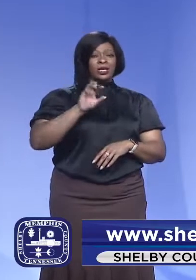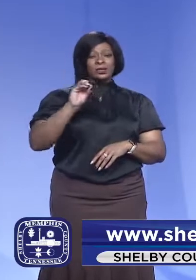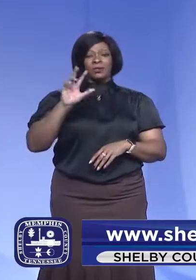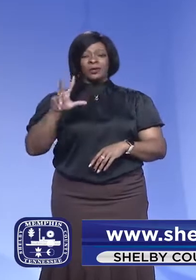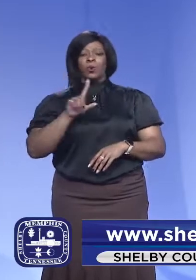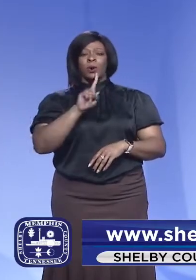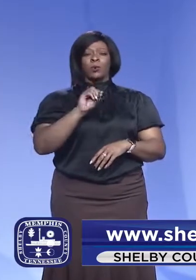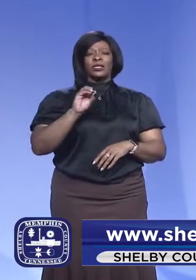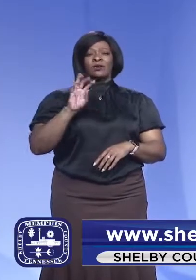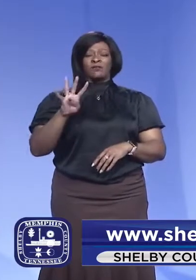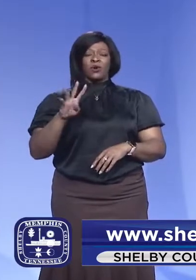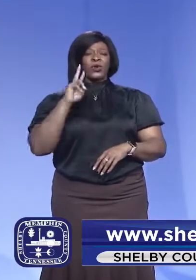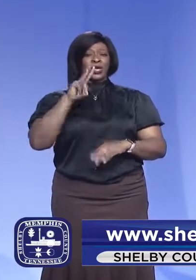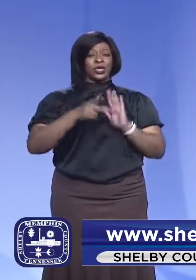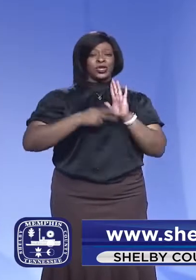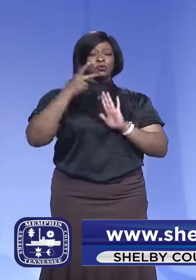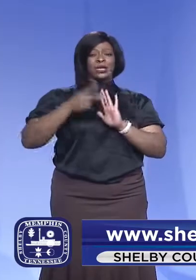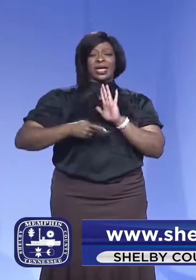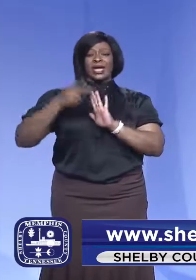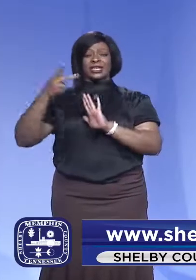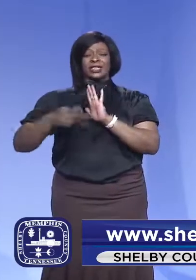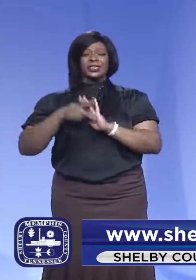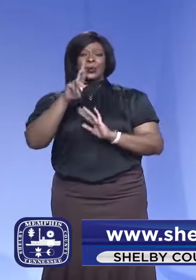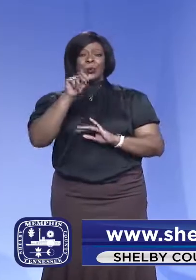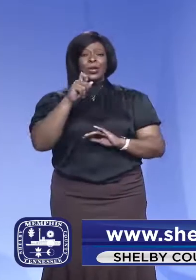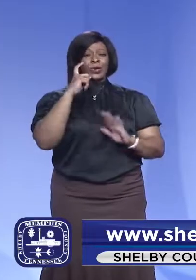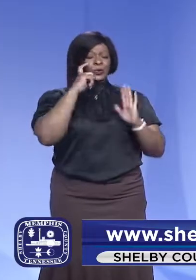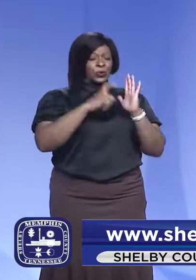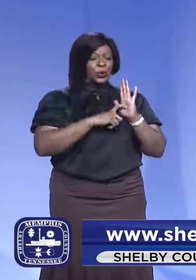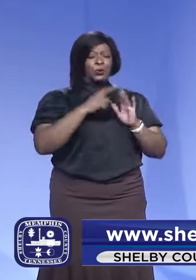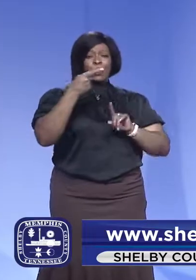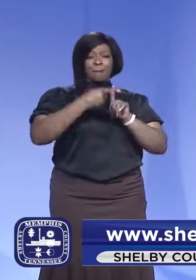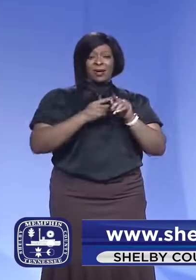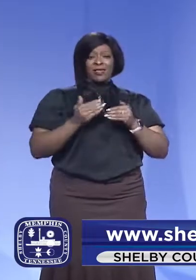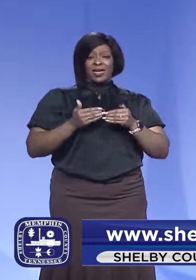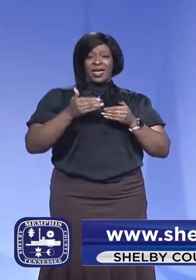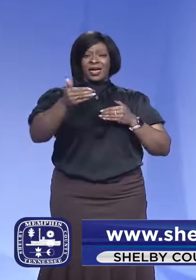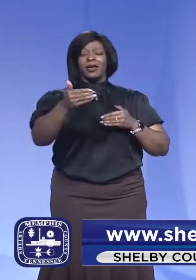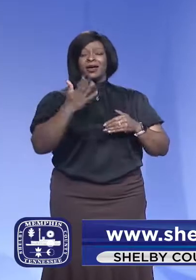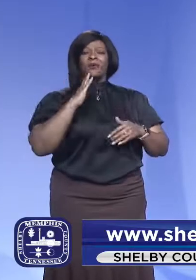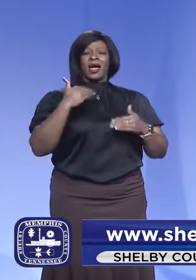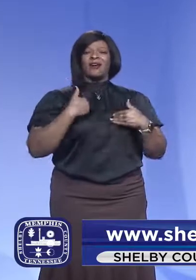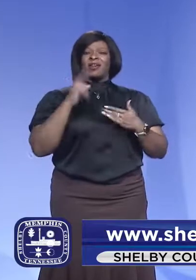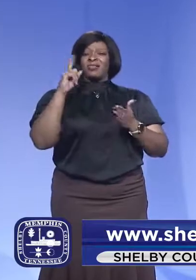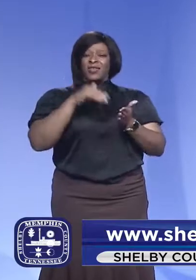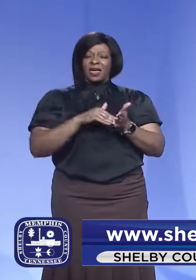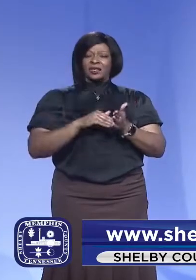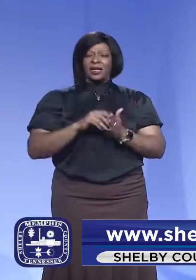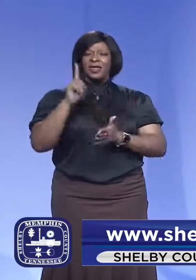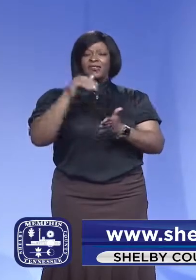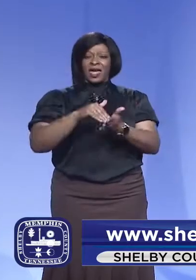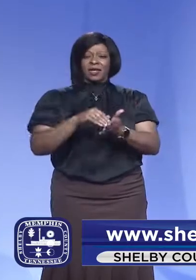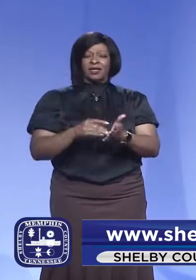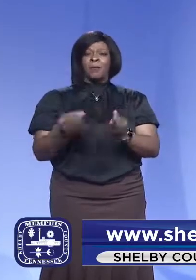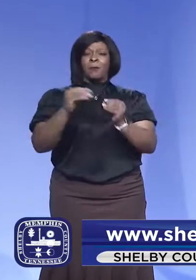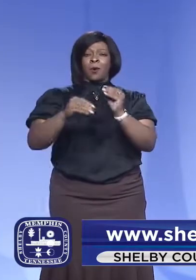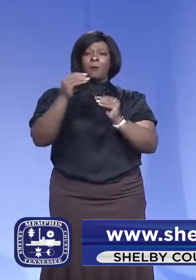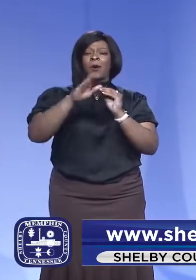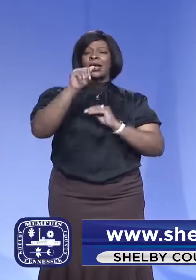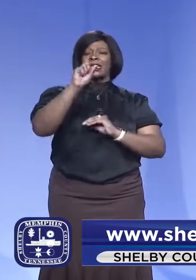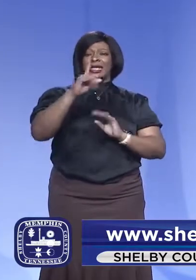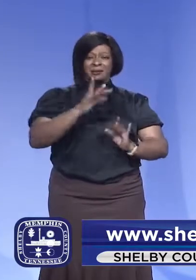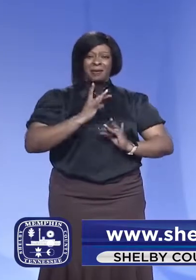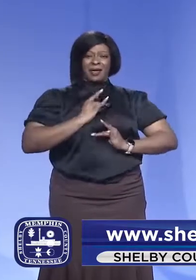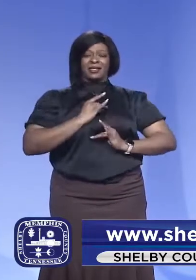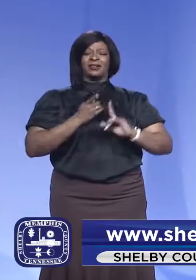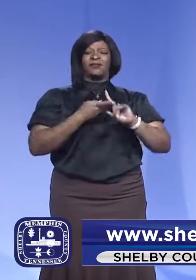1.04, and then you look at the duplication rate, you're looking that a month out, we would have thousands upon thousands of more cases as a